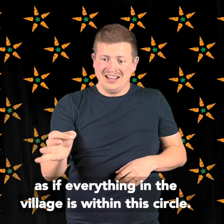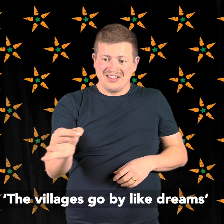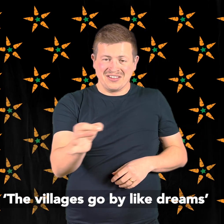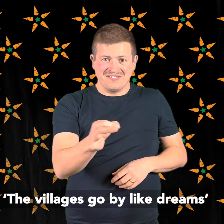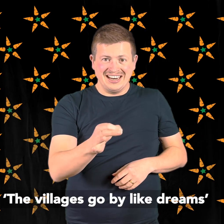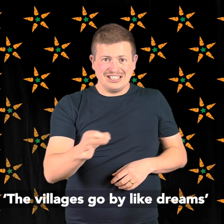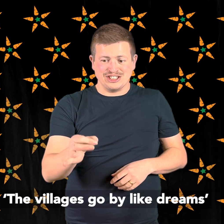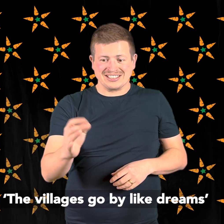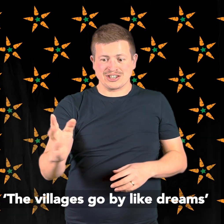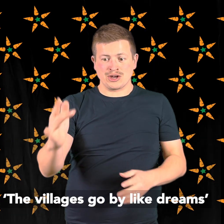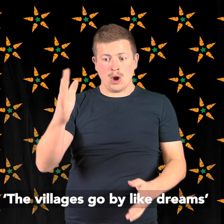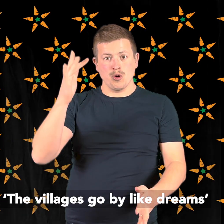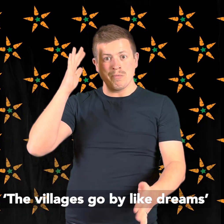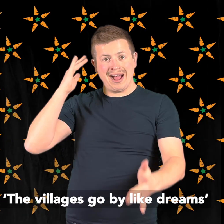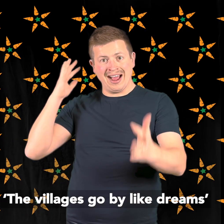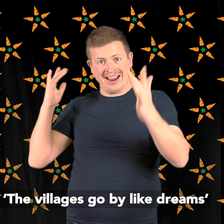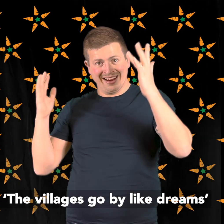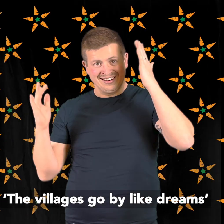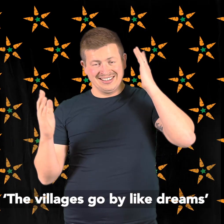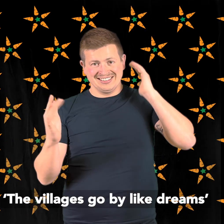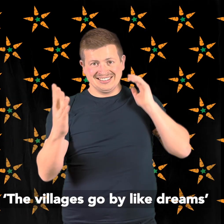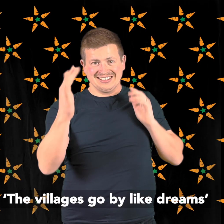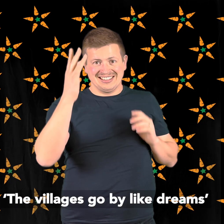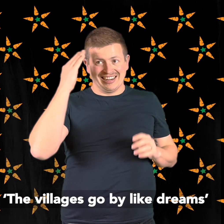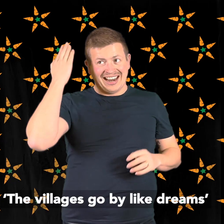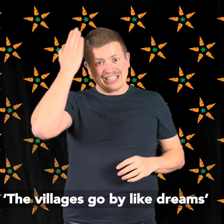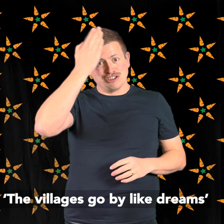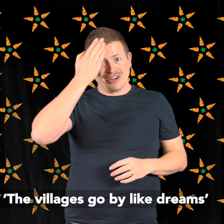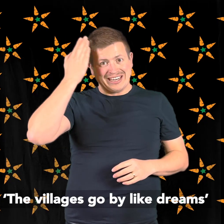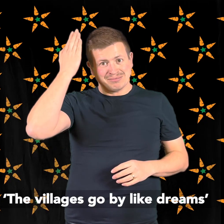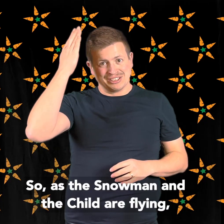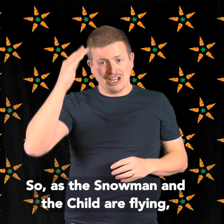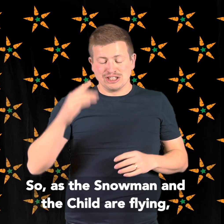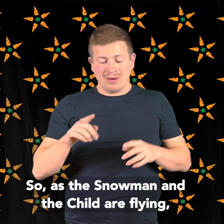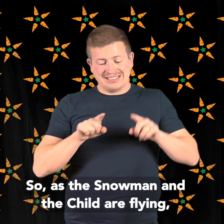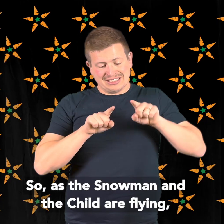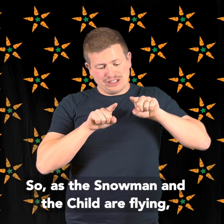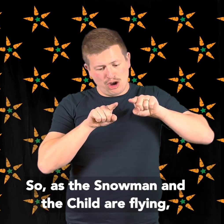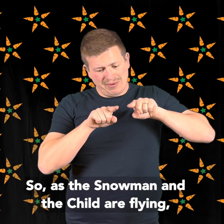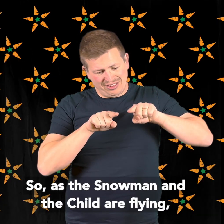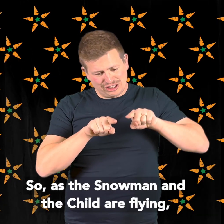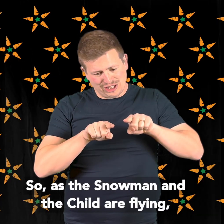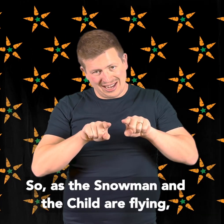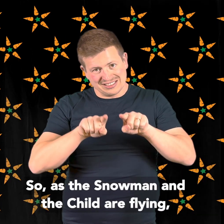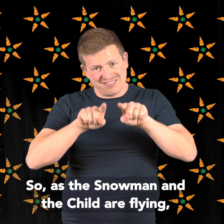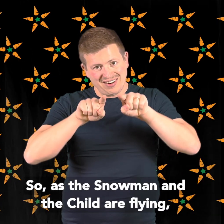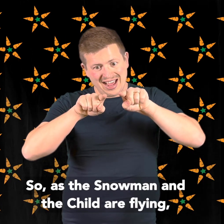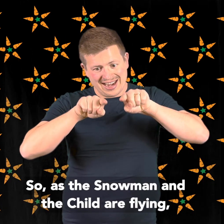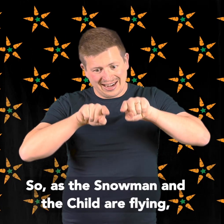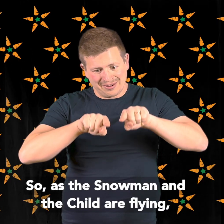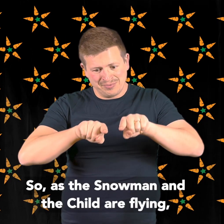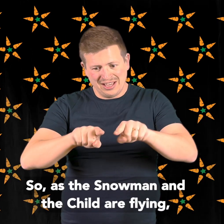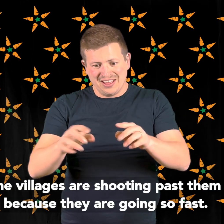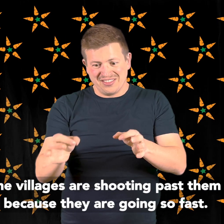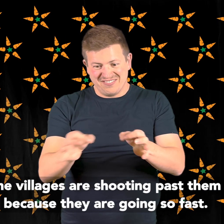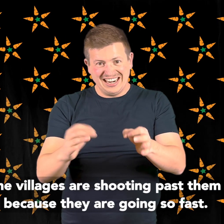The villages go by like dreams. So as the snowman and the child are flying, the